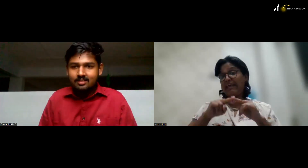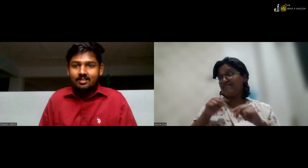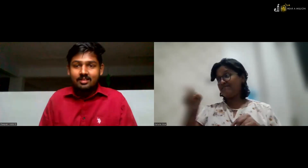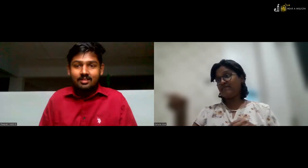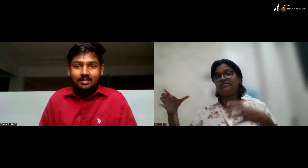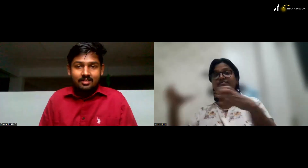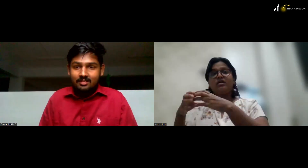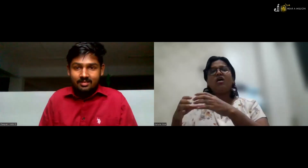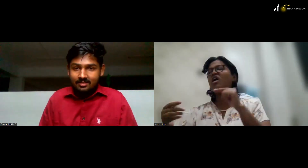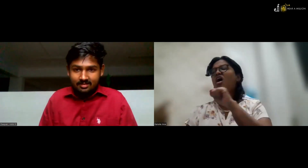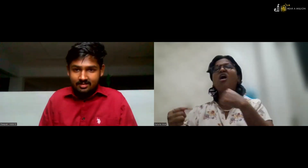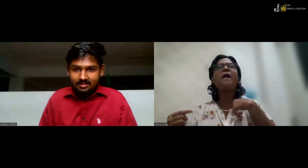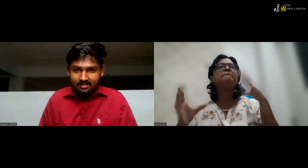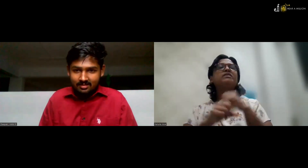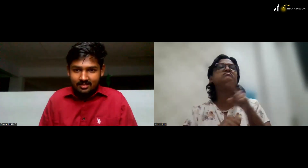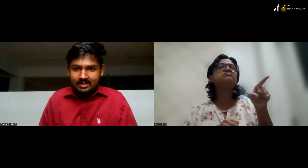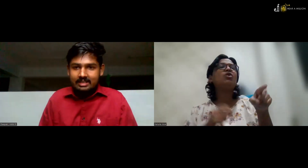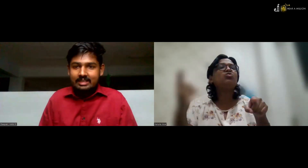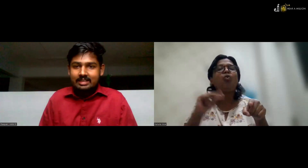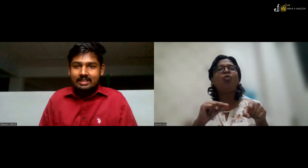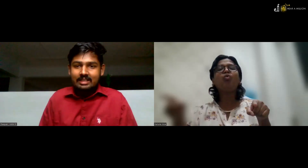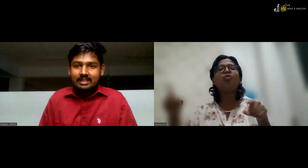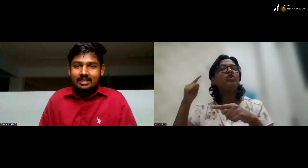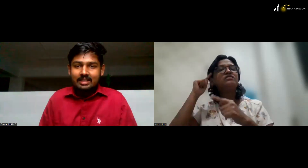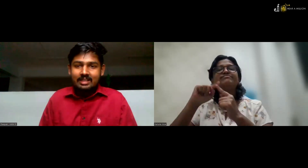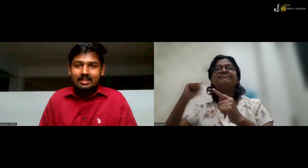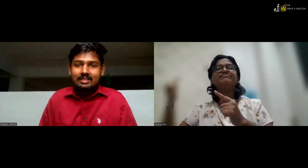be going on a solo trip, I can enjoy myself.